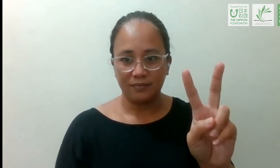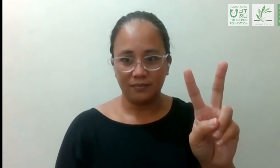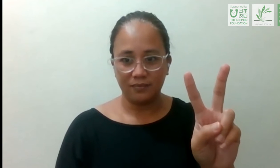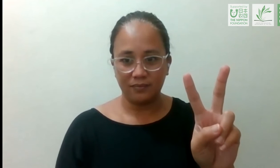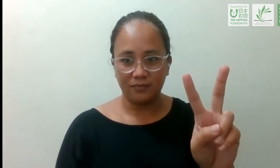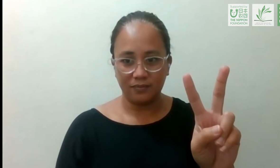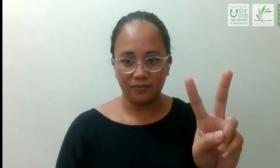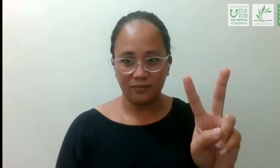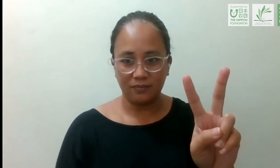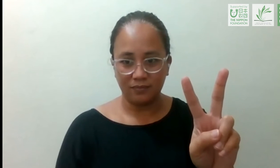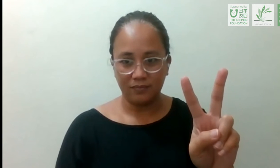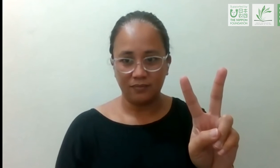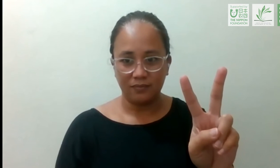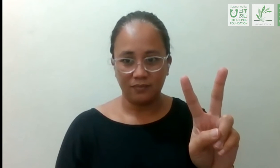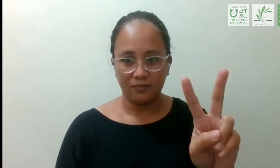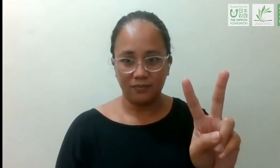2,